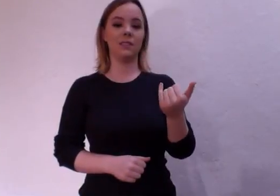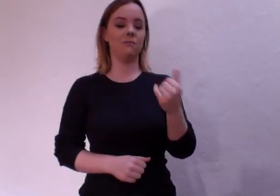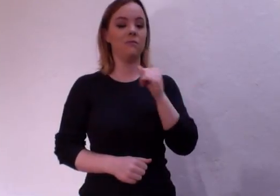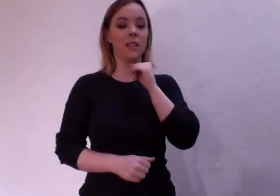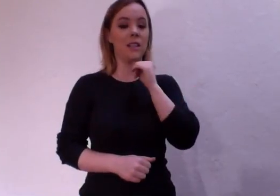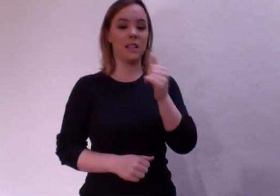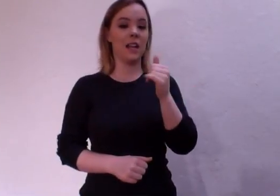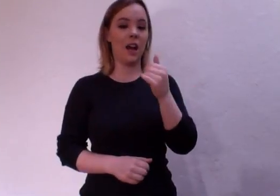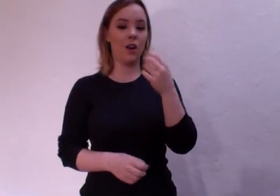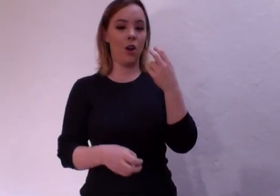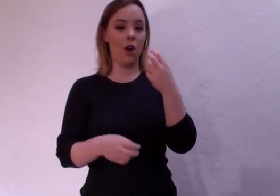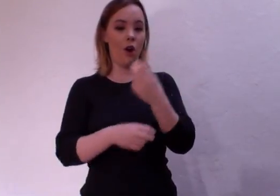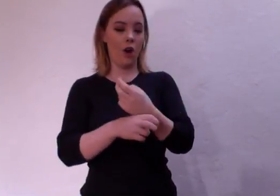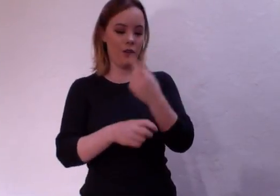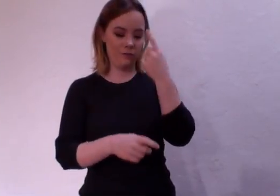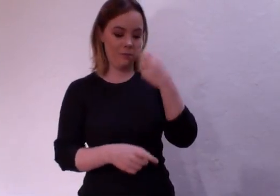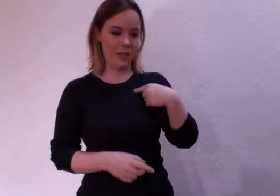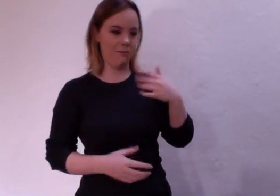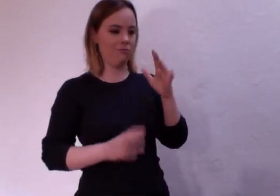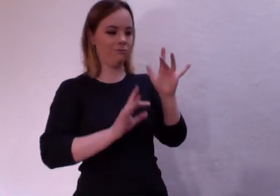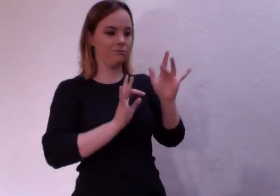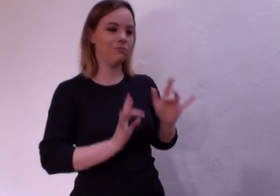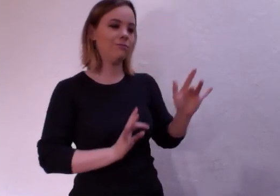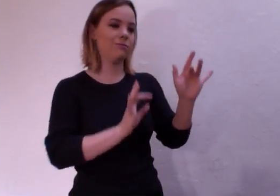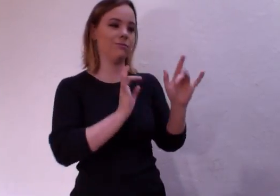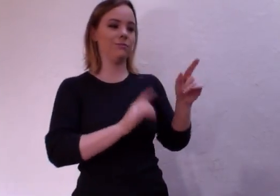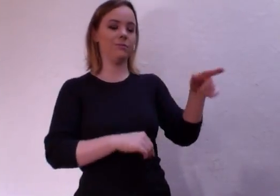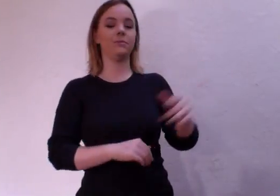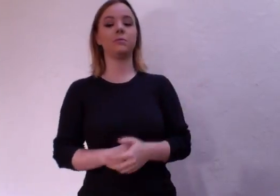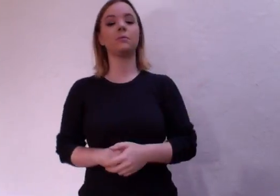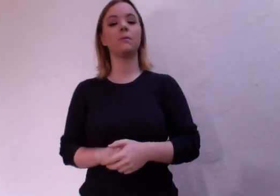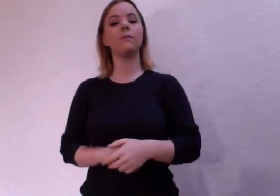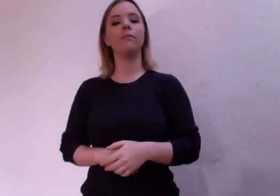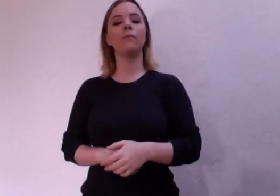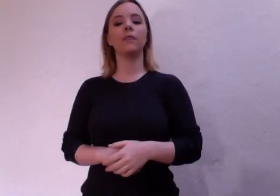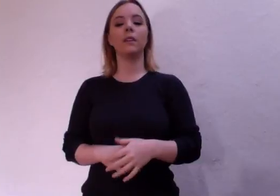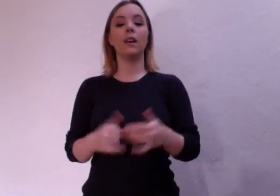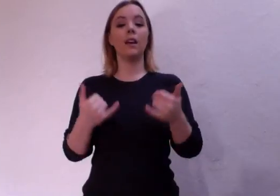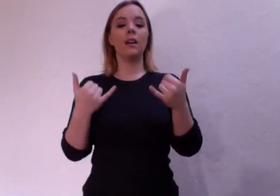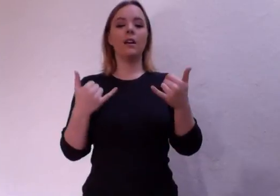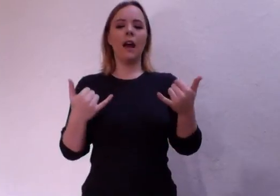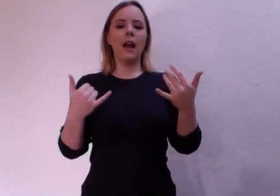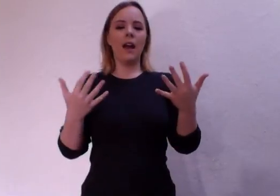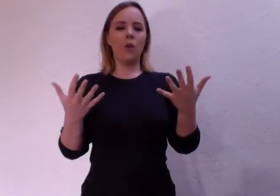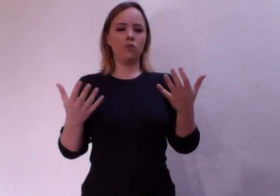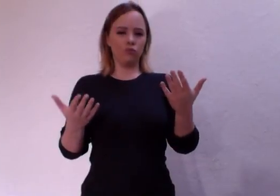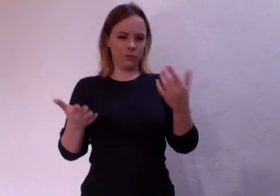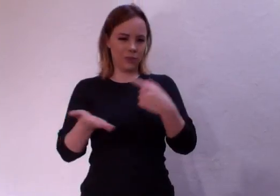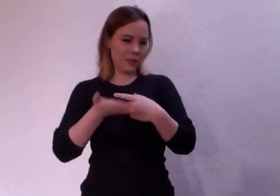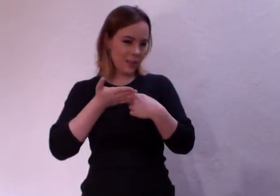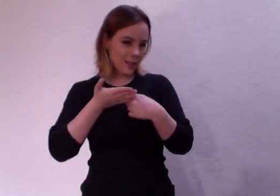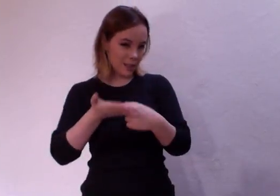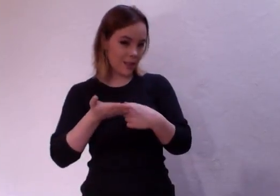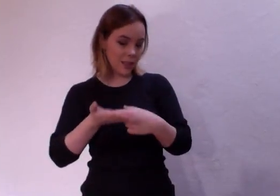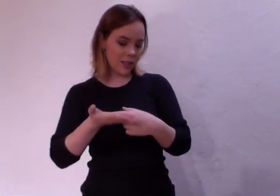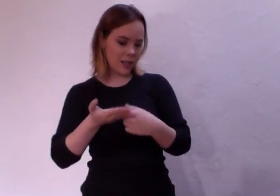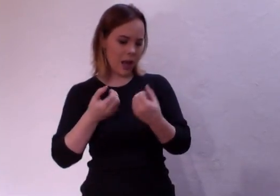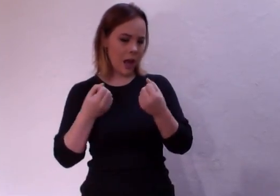stopped. So what I want to talk to you guys about today is opportunity and